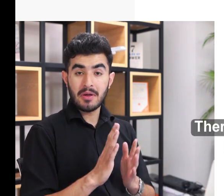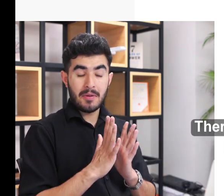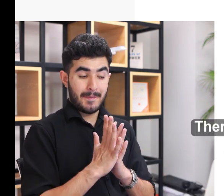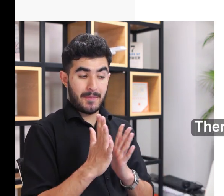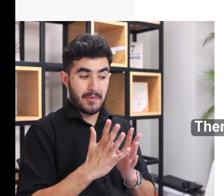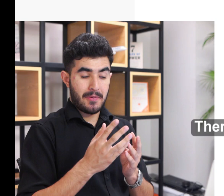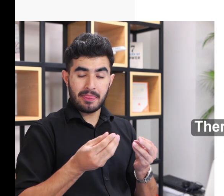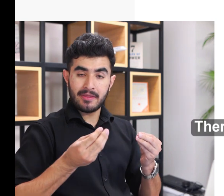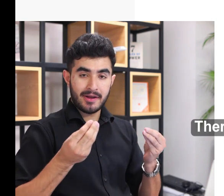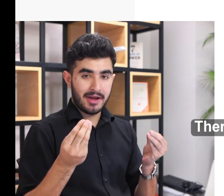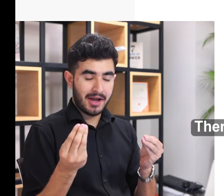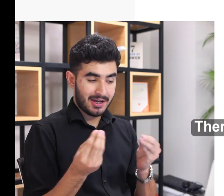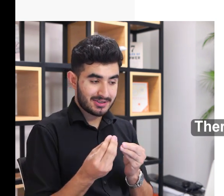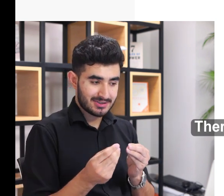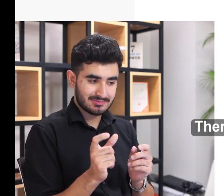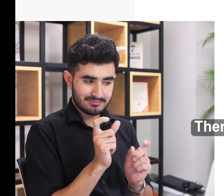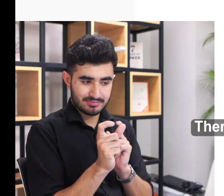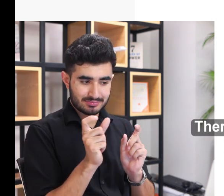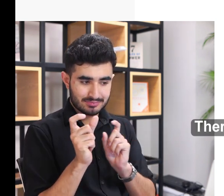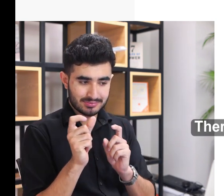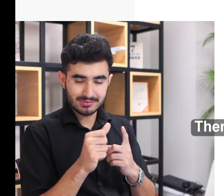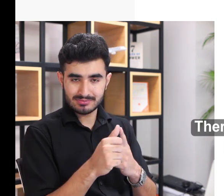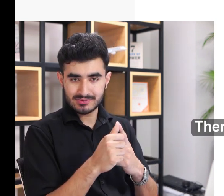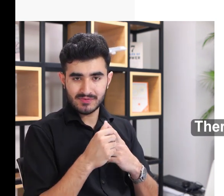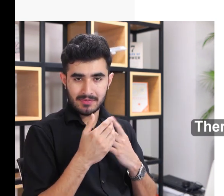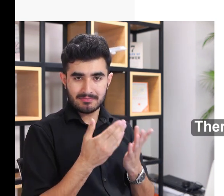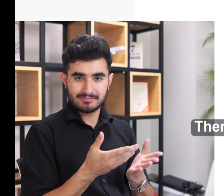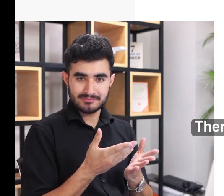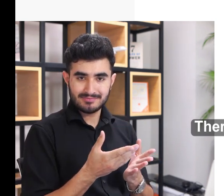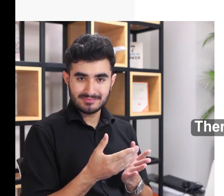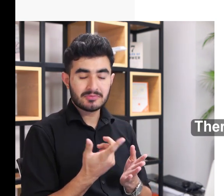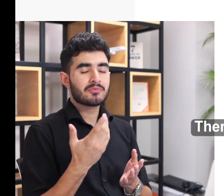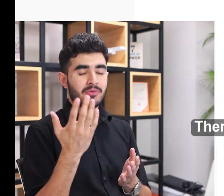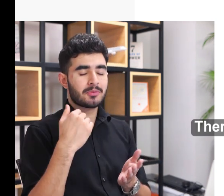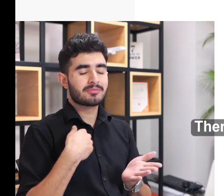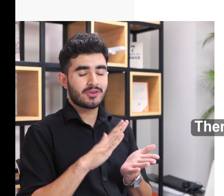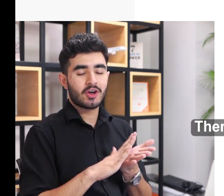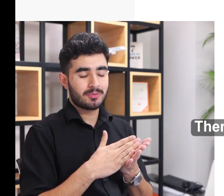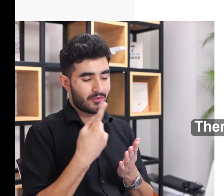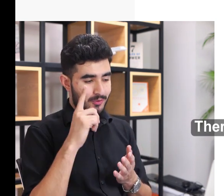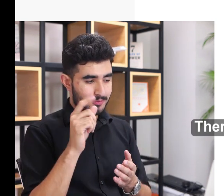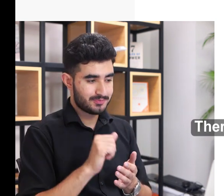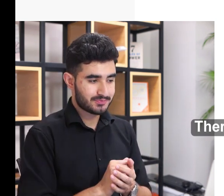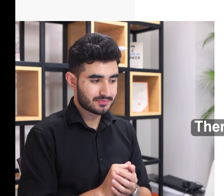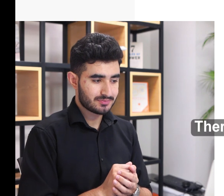There it is. It has made the explanation very simple. Let me interpret it for you.